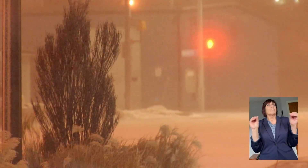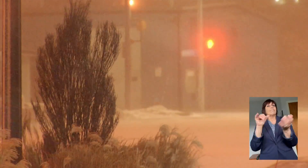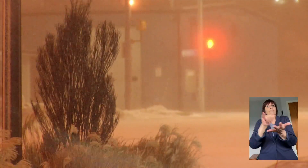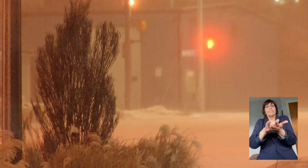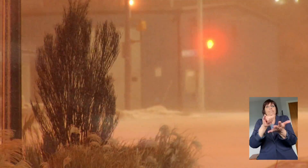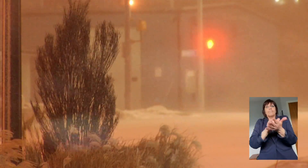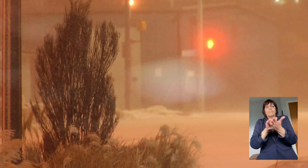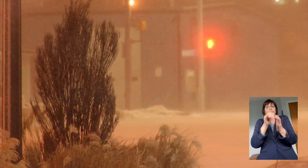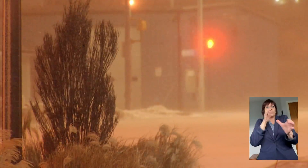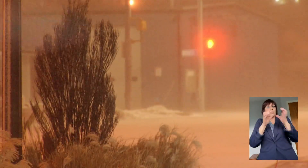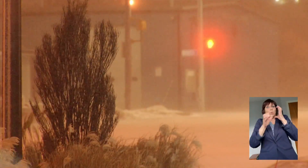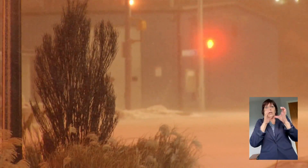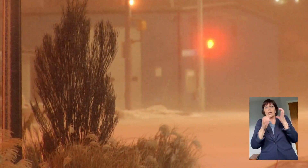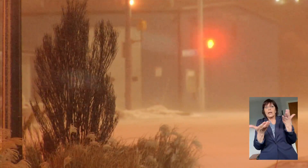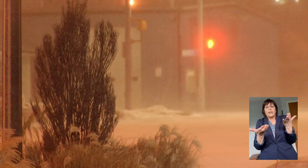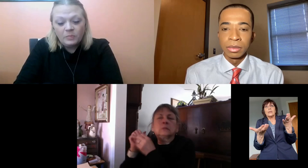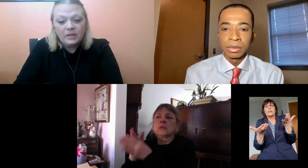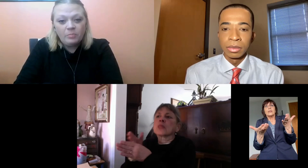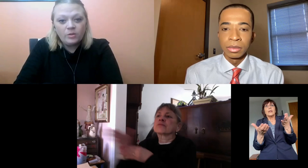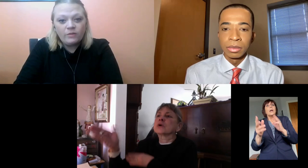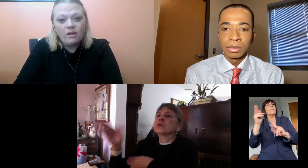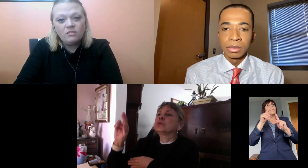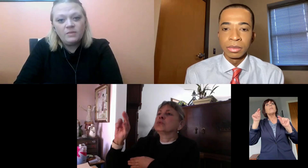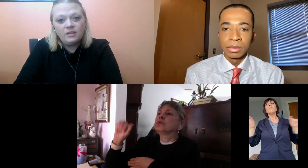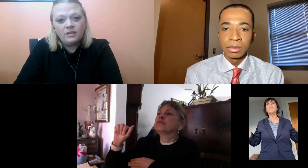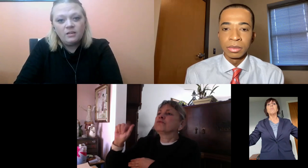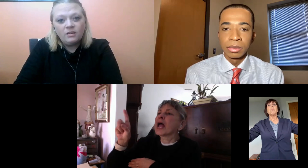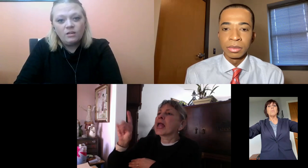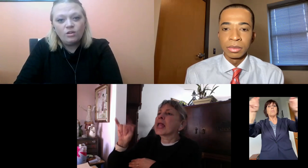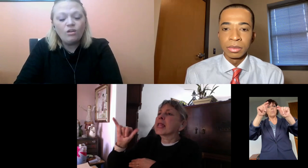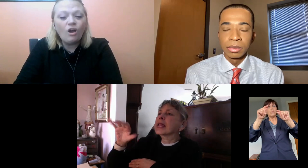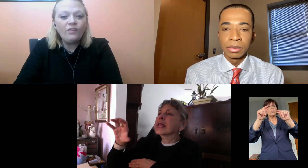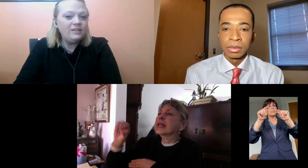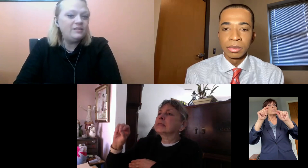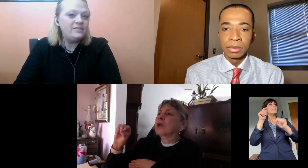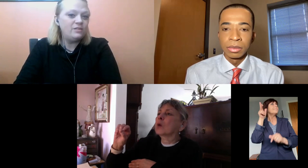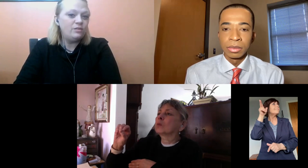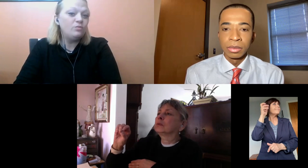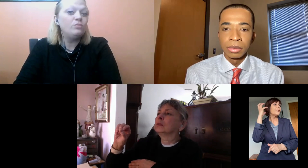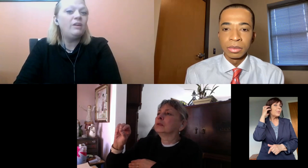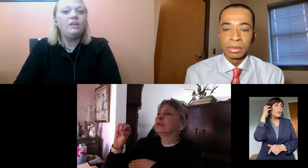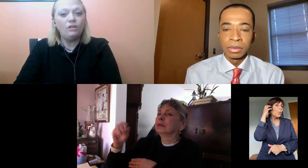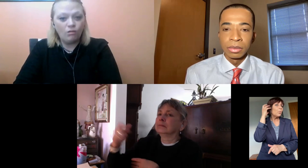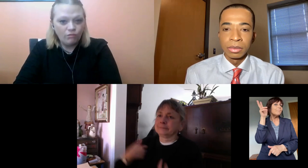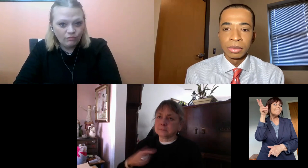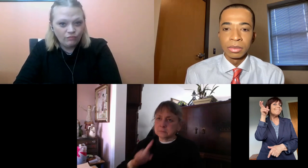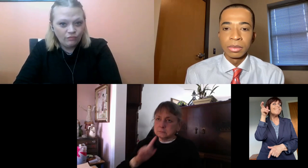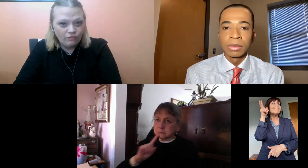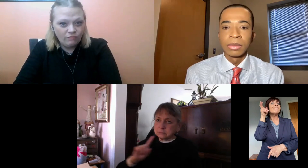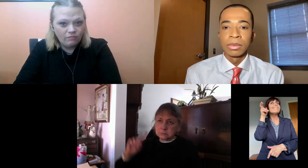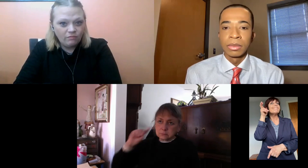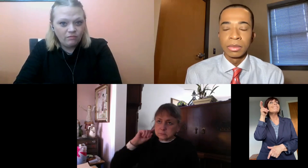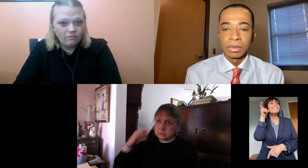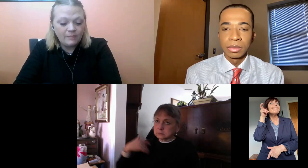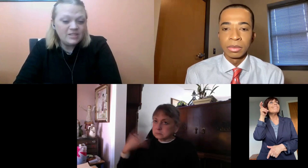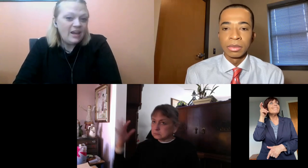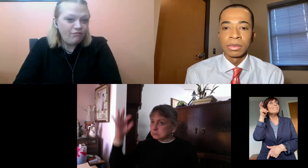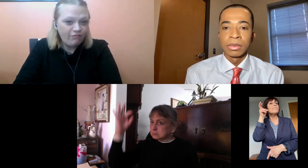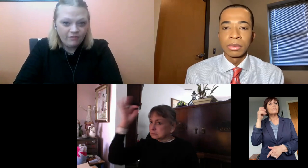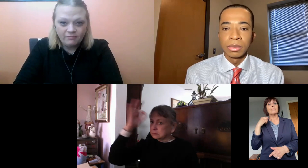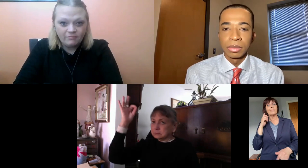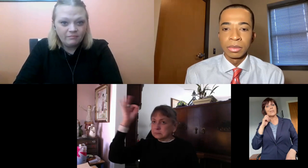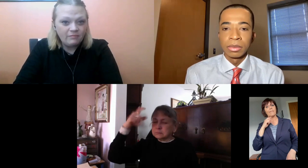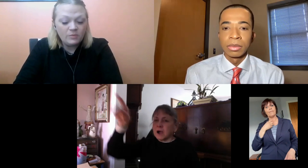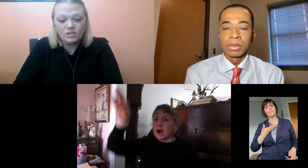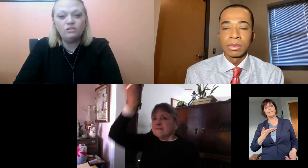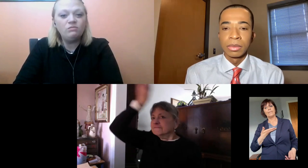to communicate with anyone, but the people around me could already listen through the radio. I'm